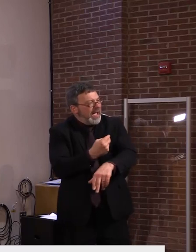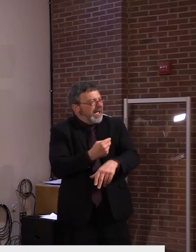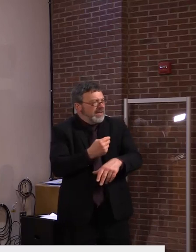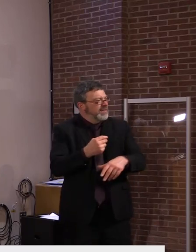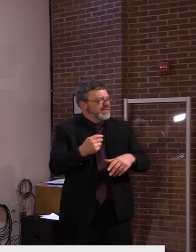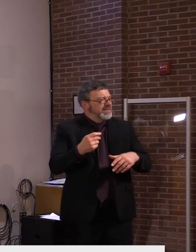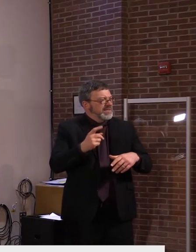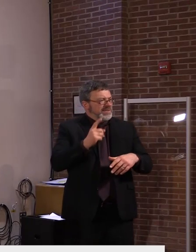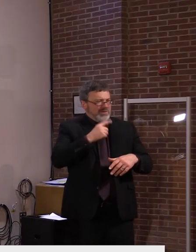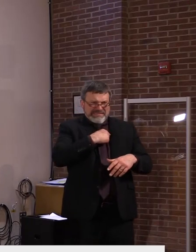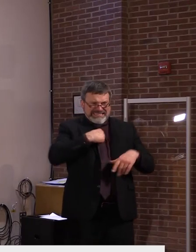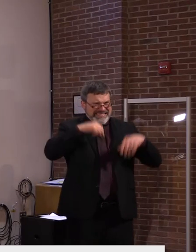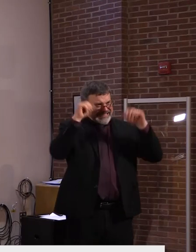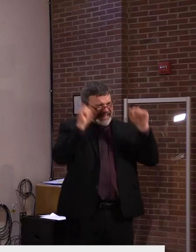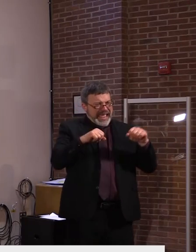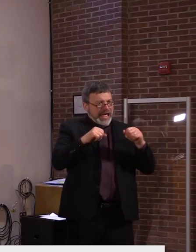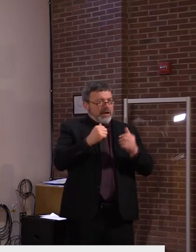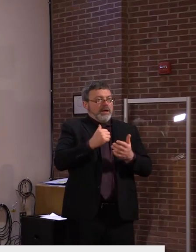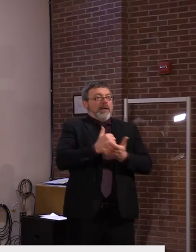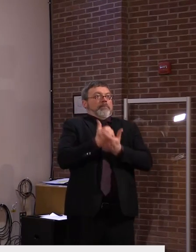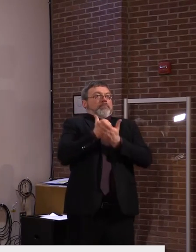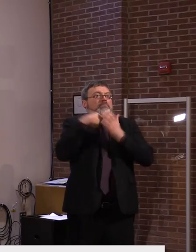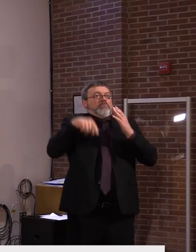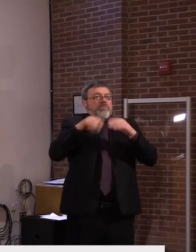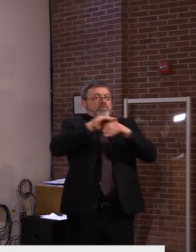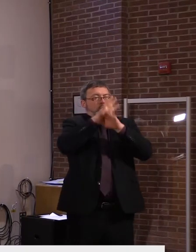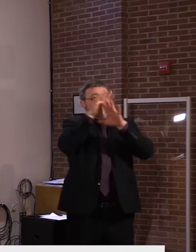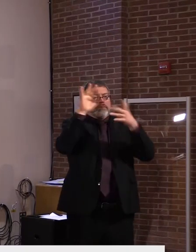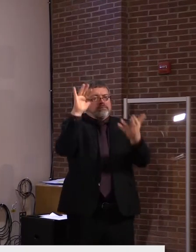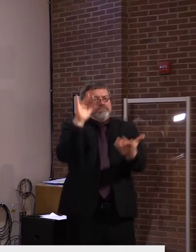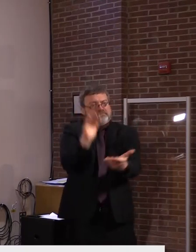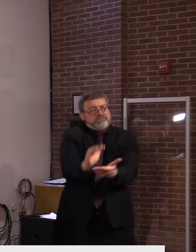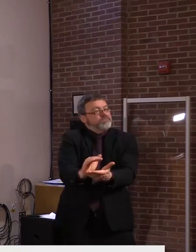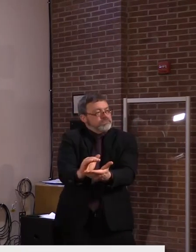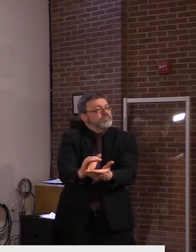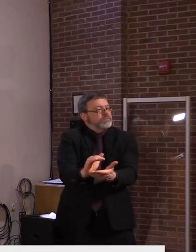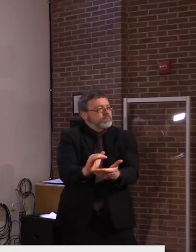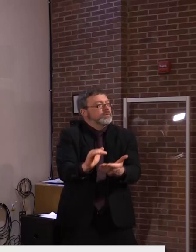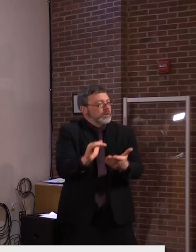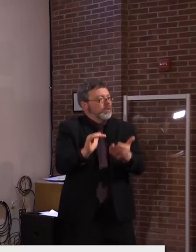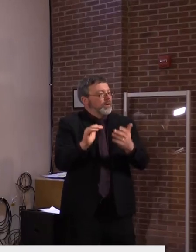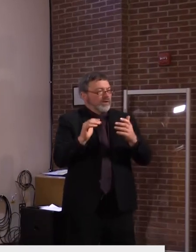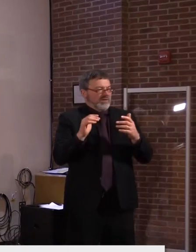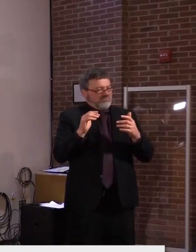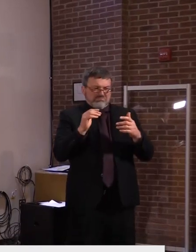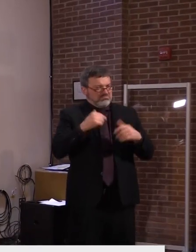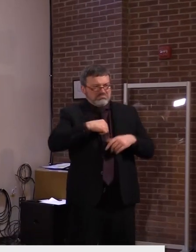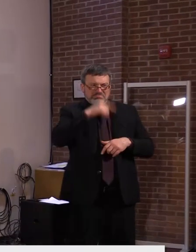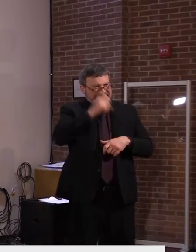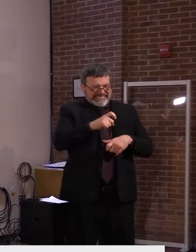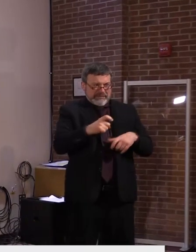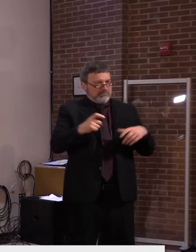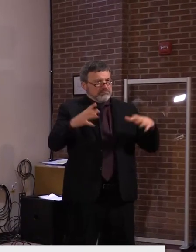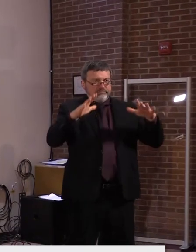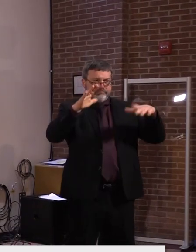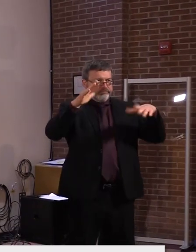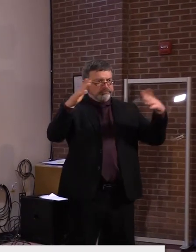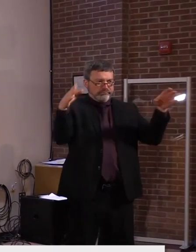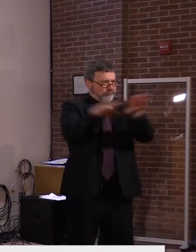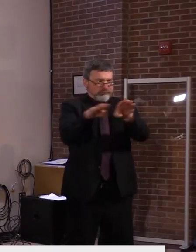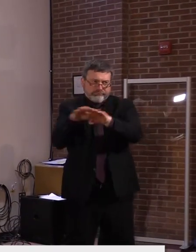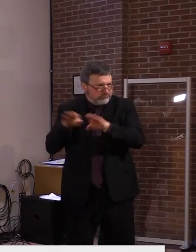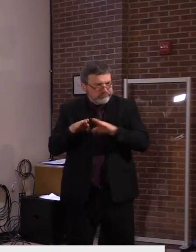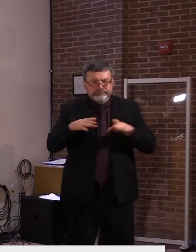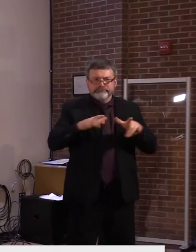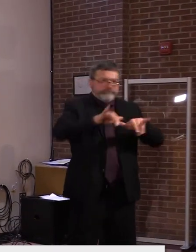do in any way shut down our economy." And this is what the White House press secretary said